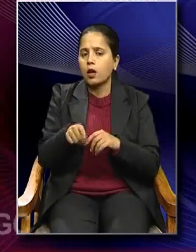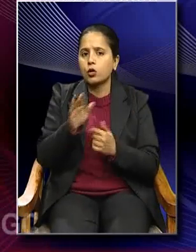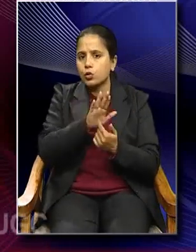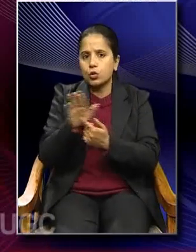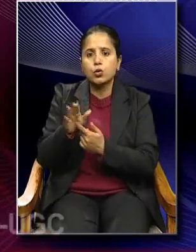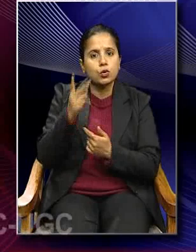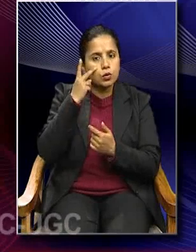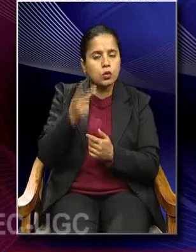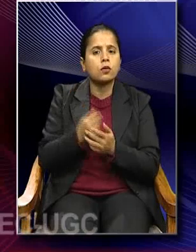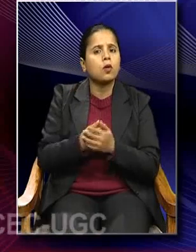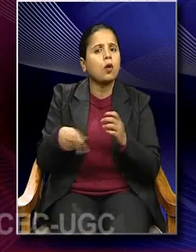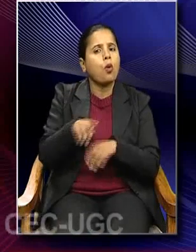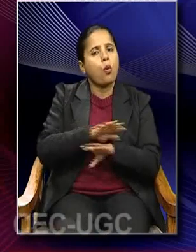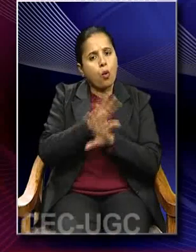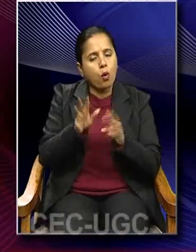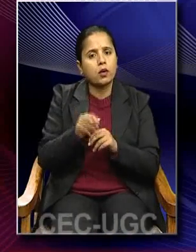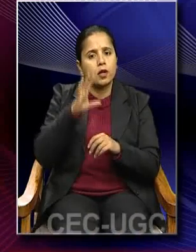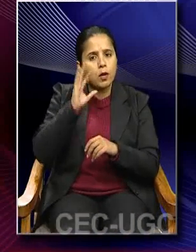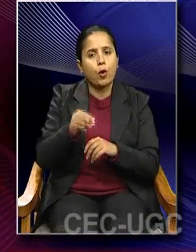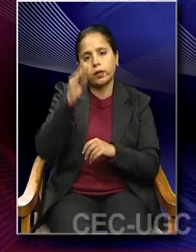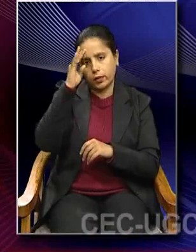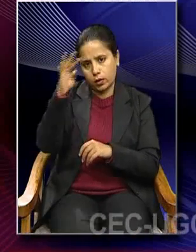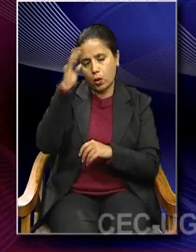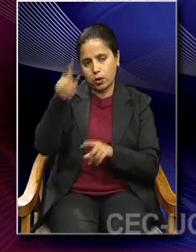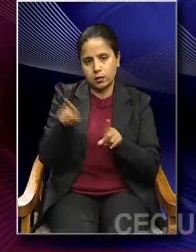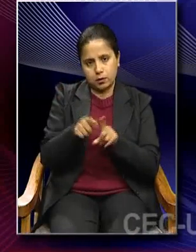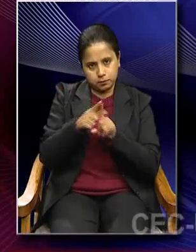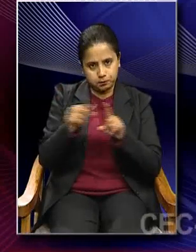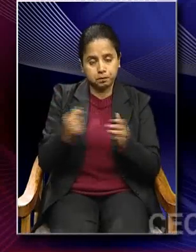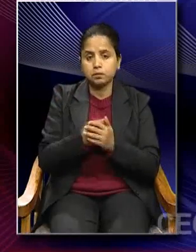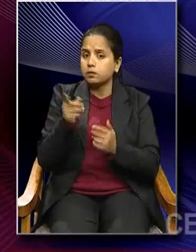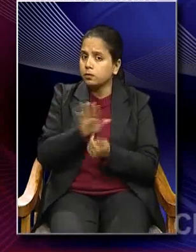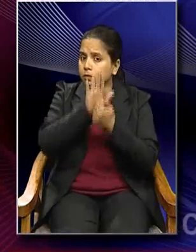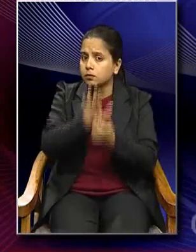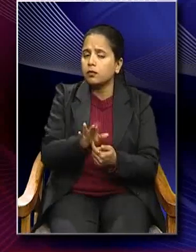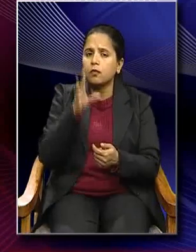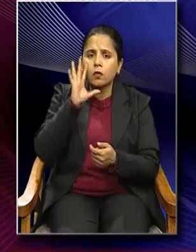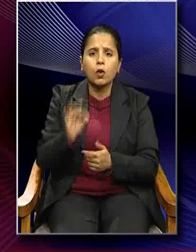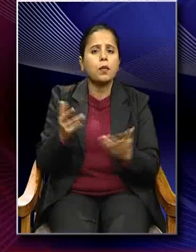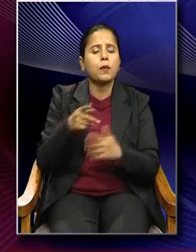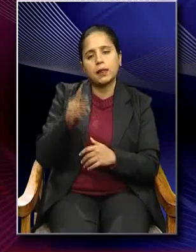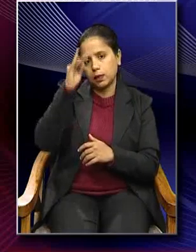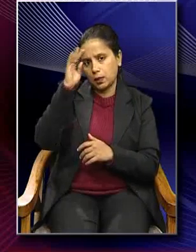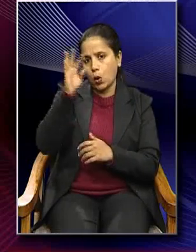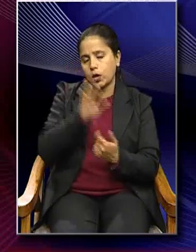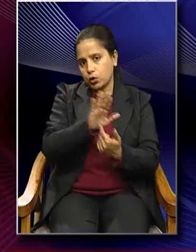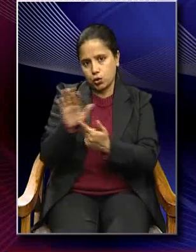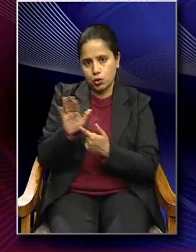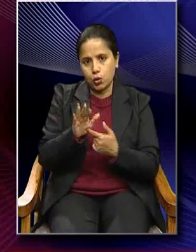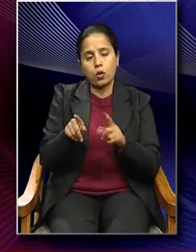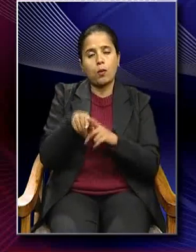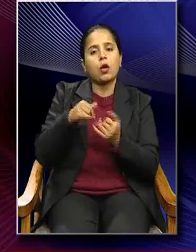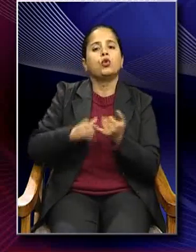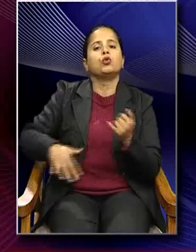emphasizes on the importance of theory. He brought back the importance of theory and